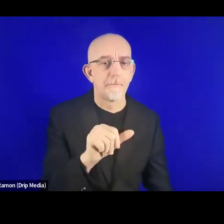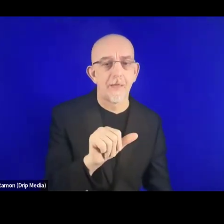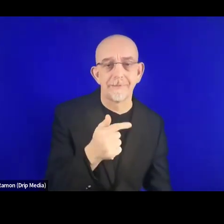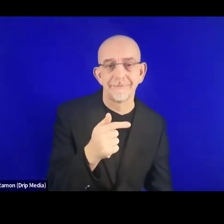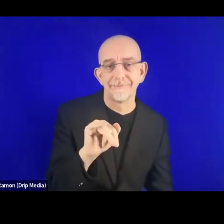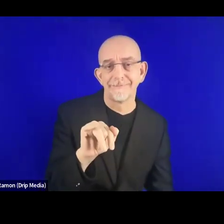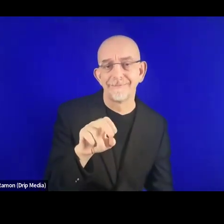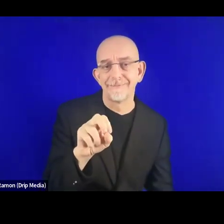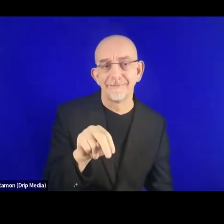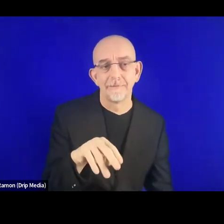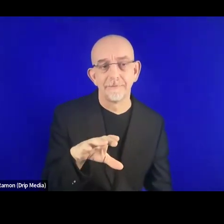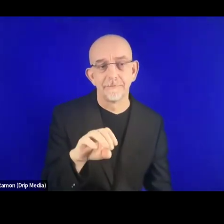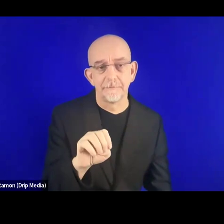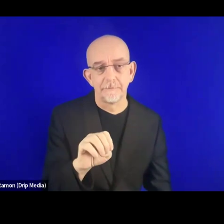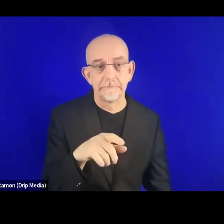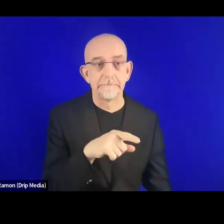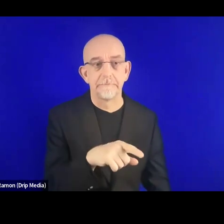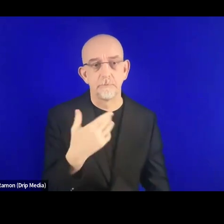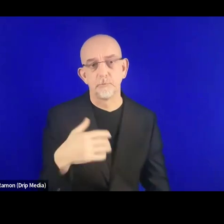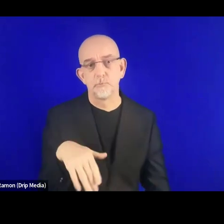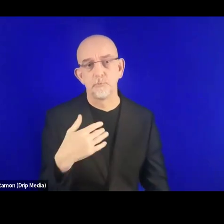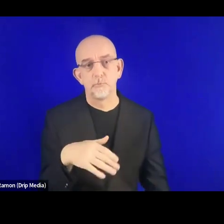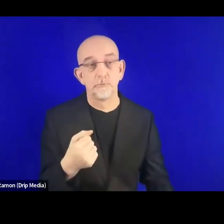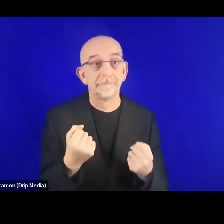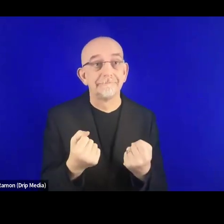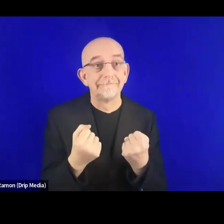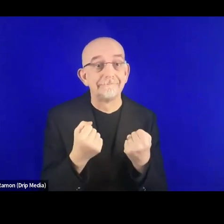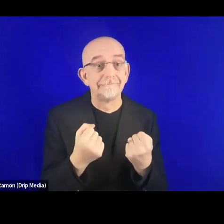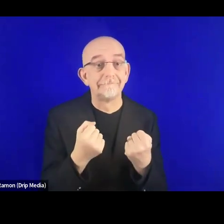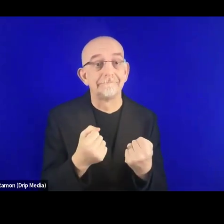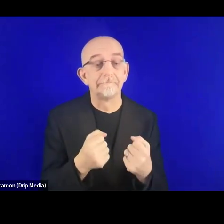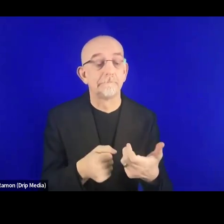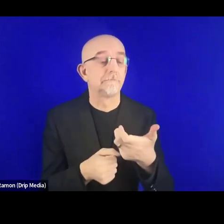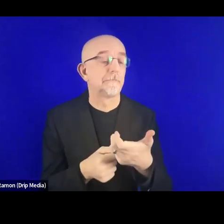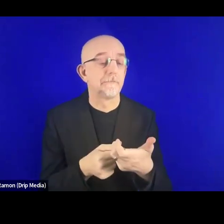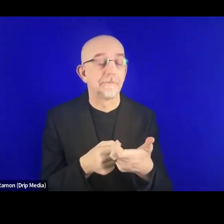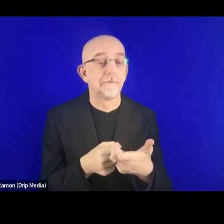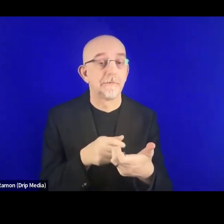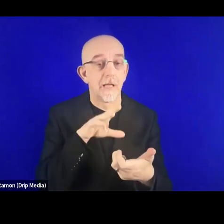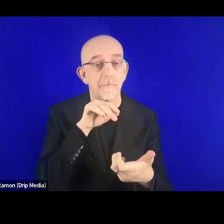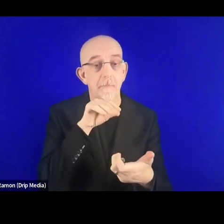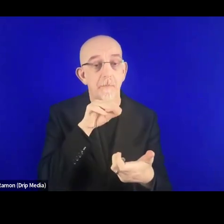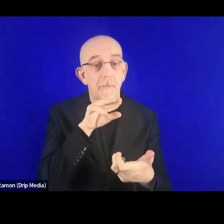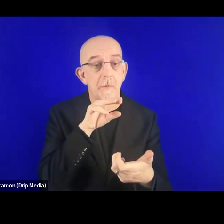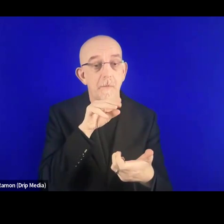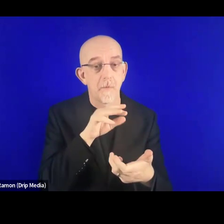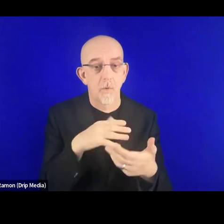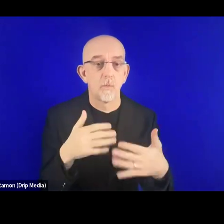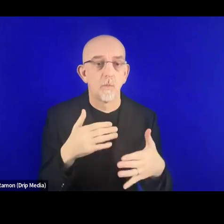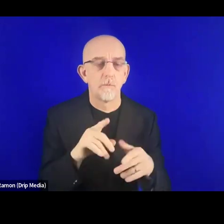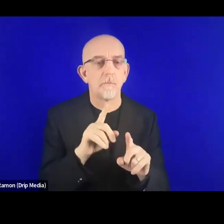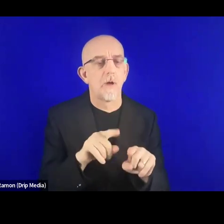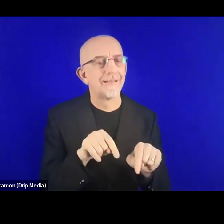really insightful. You know, this issue where you've got kind of generic policies on climate and generic also policies on social